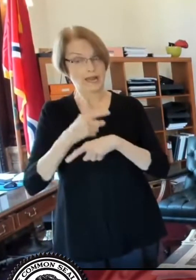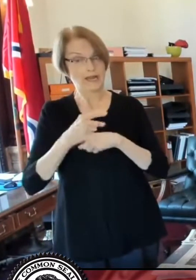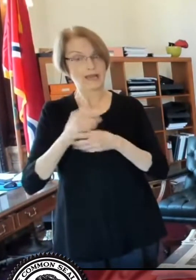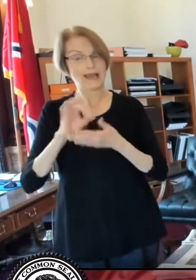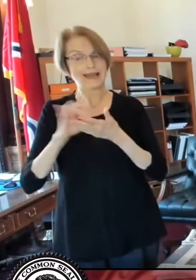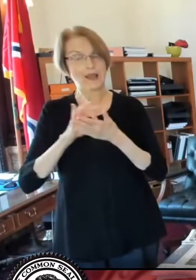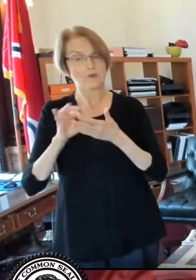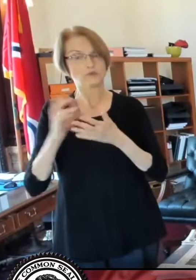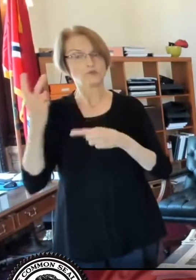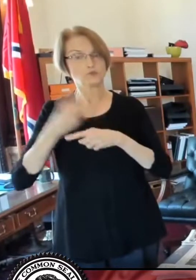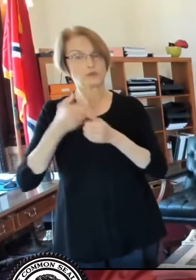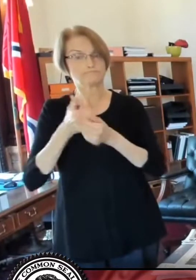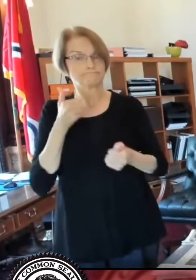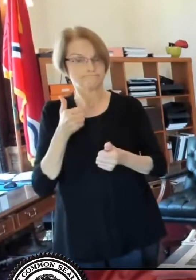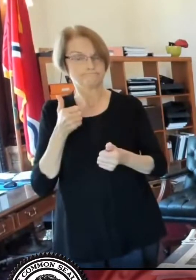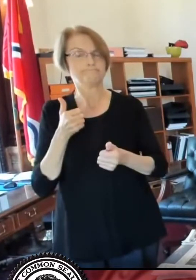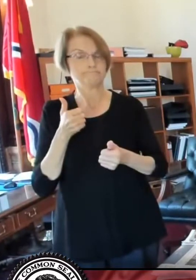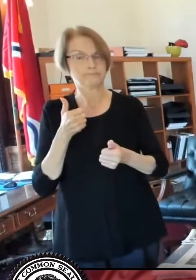on Friday,